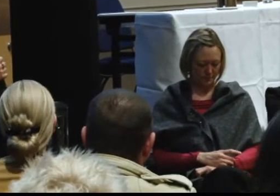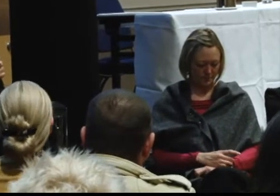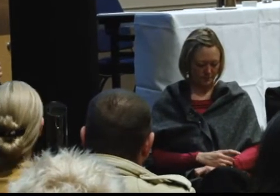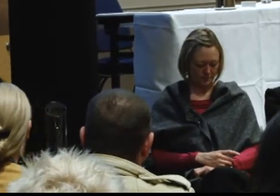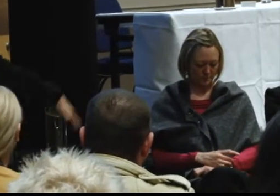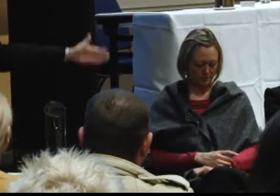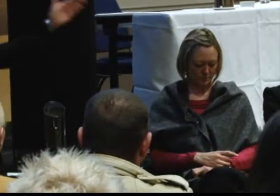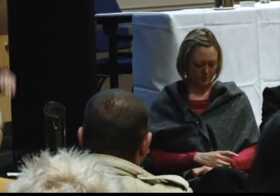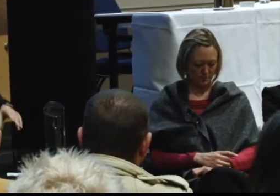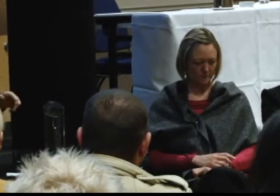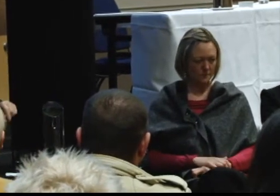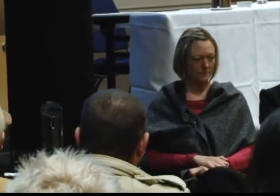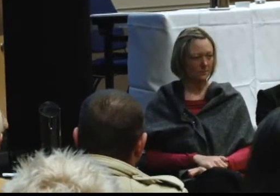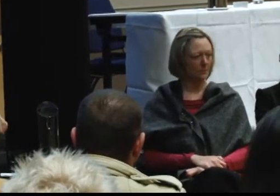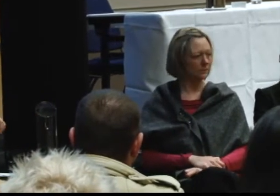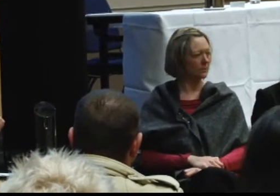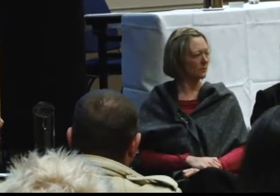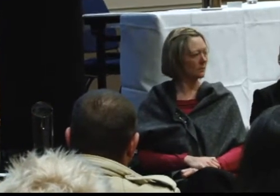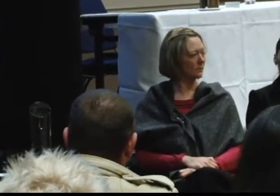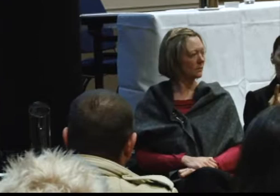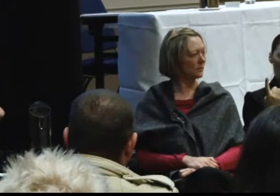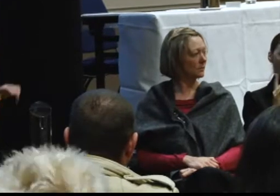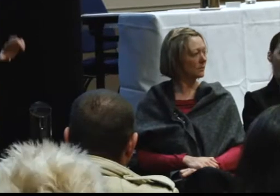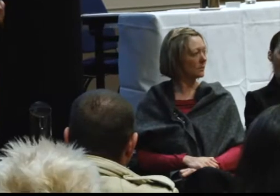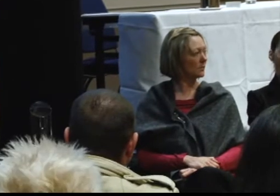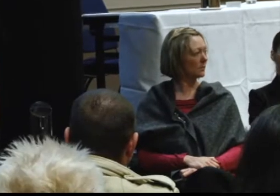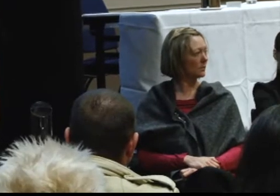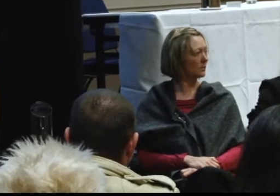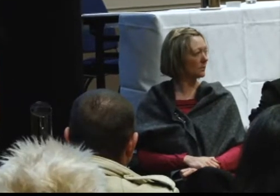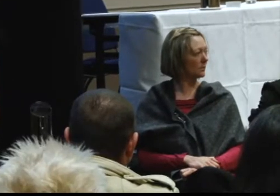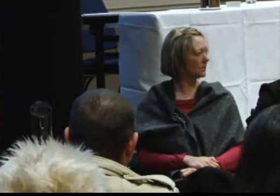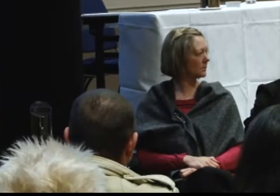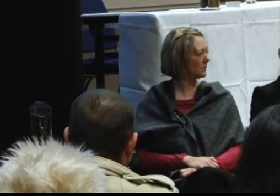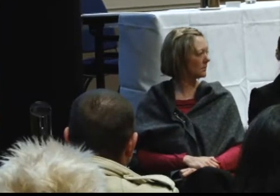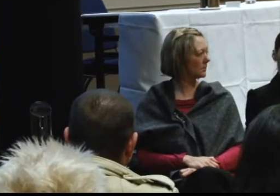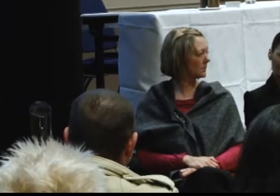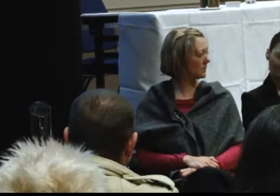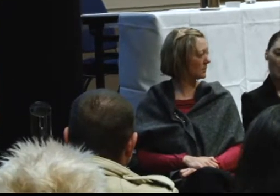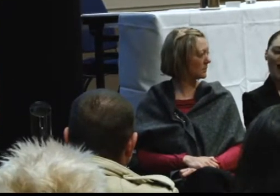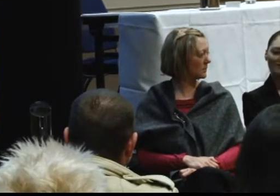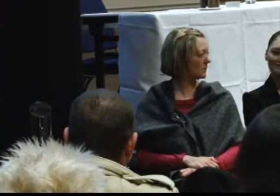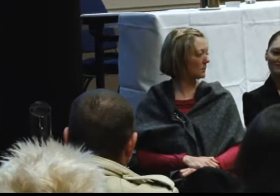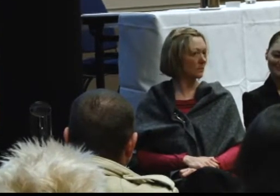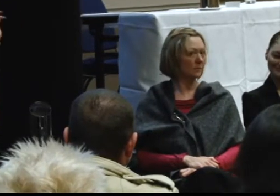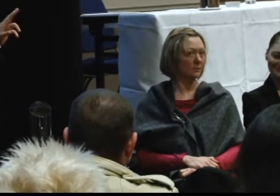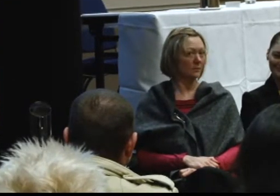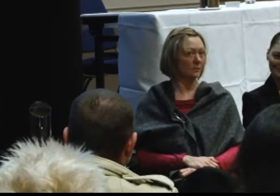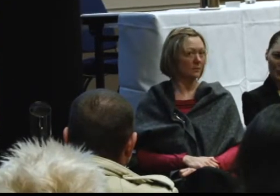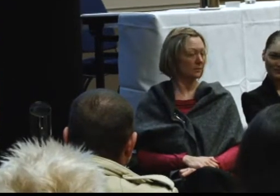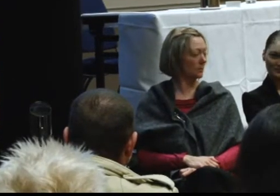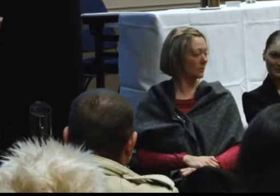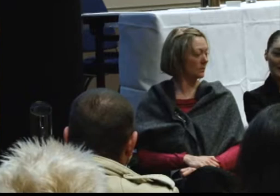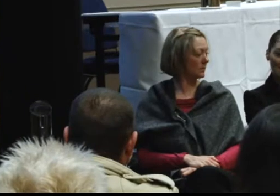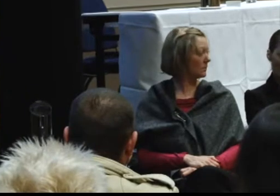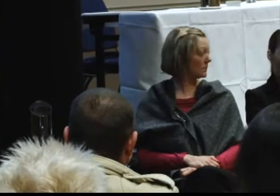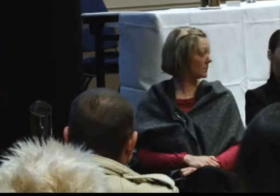walk past you and you're quickly slapping the lid on your laptop down, I'm going to think in my head, that's one. Because if it happens again and it